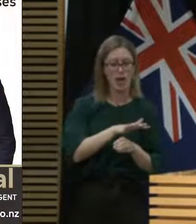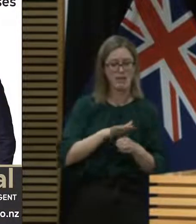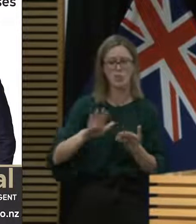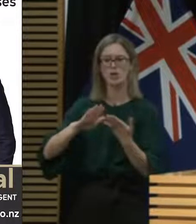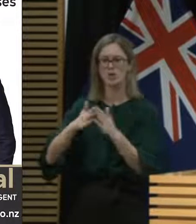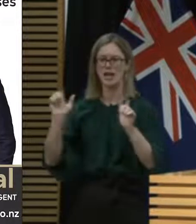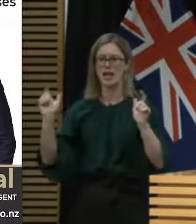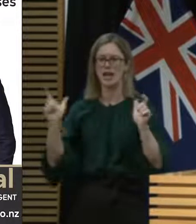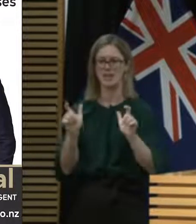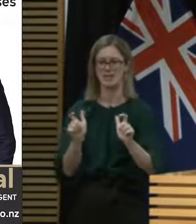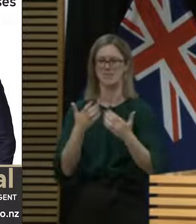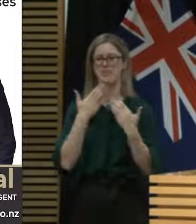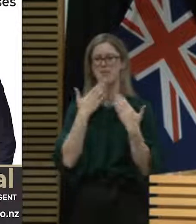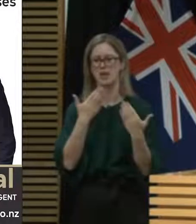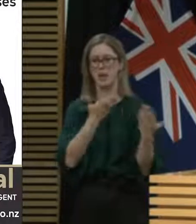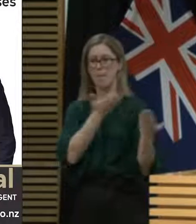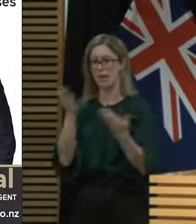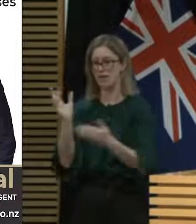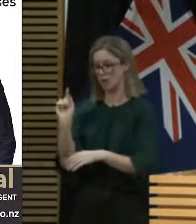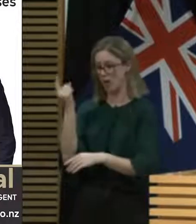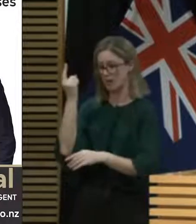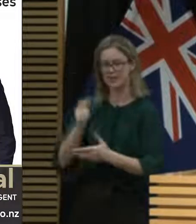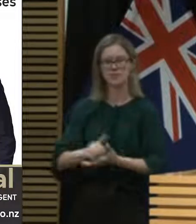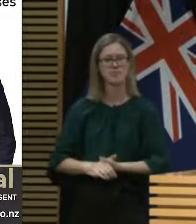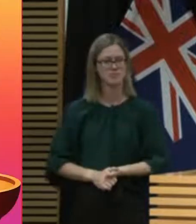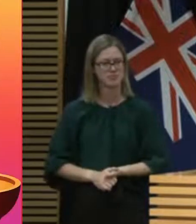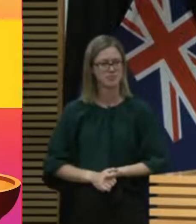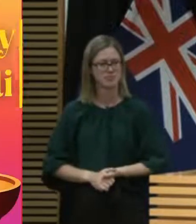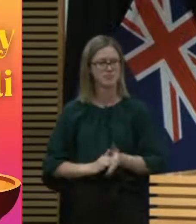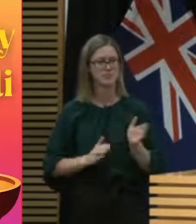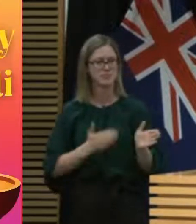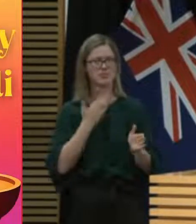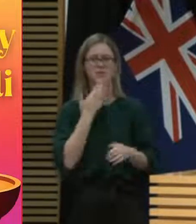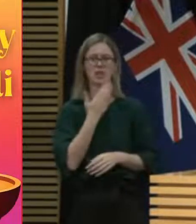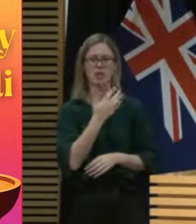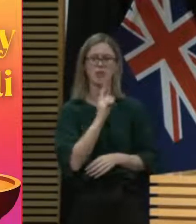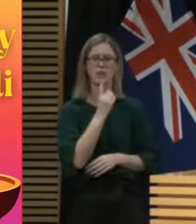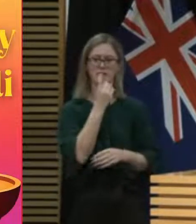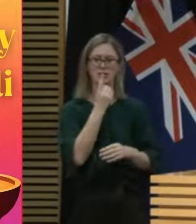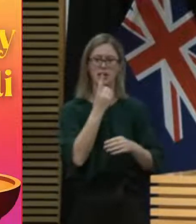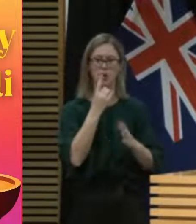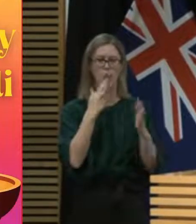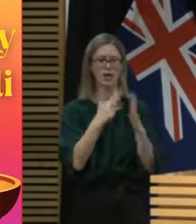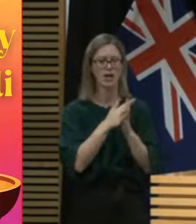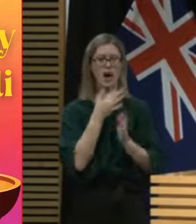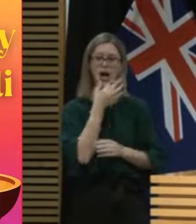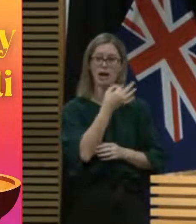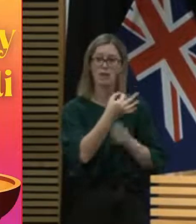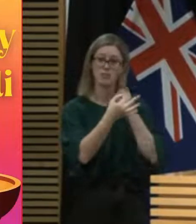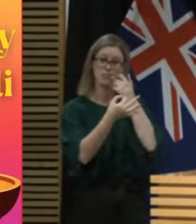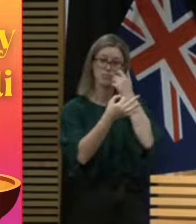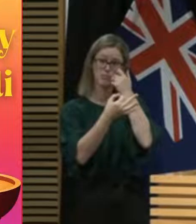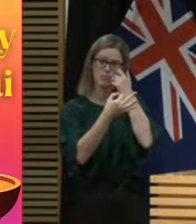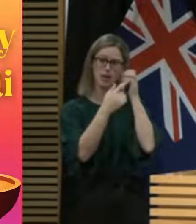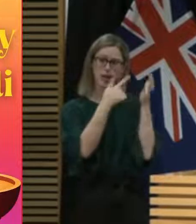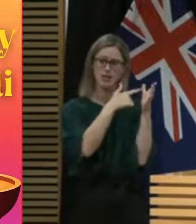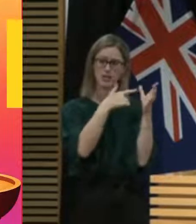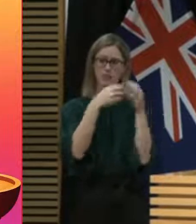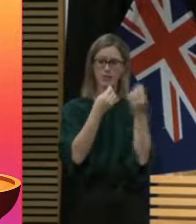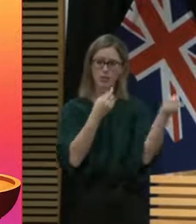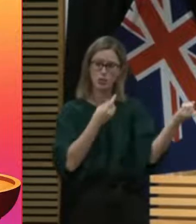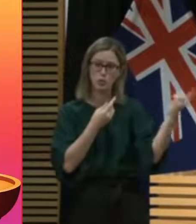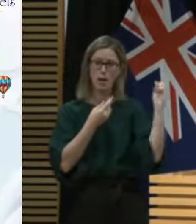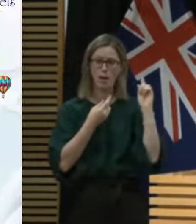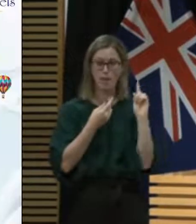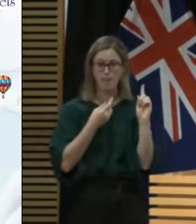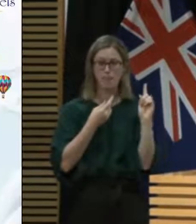communities. Thank you, and I'll pass back to you, Prime Minister. Thank you, Minister Wood. I might now ask Dr. Bloomfield to join